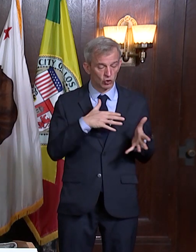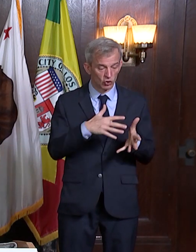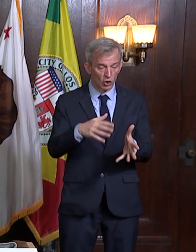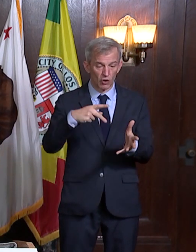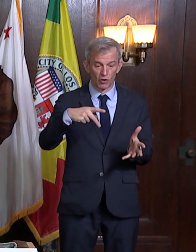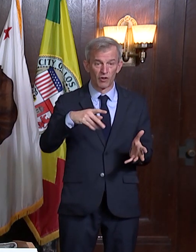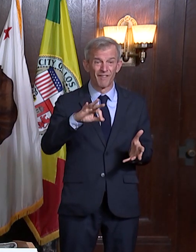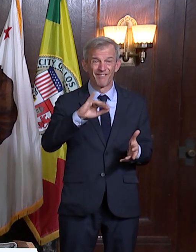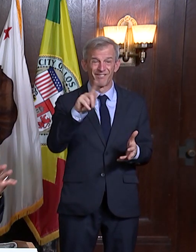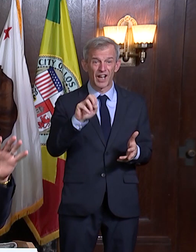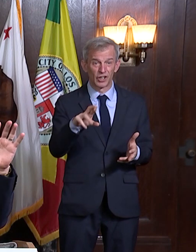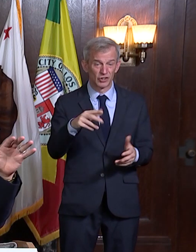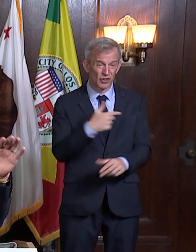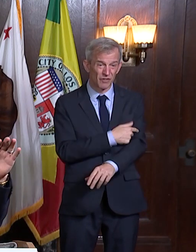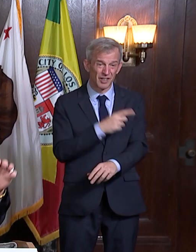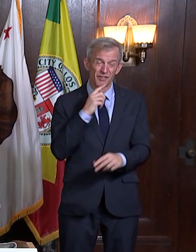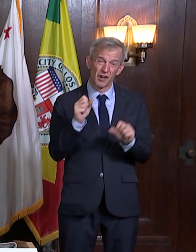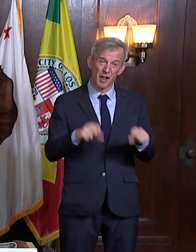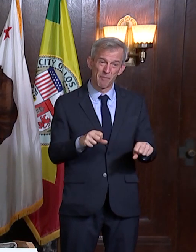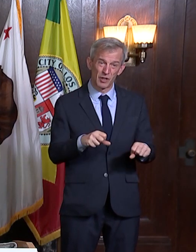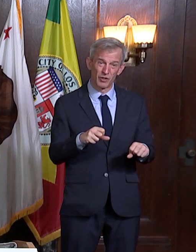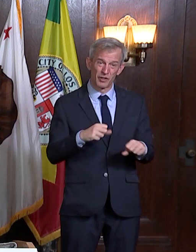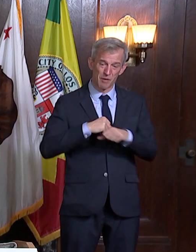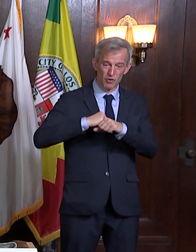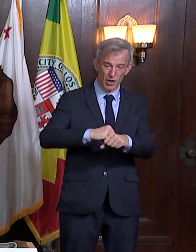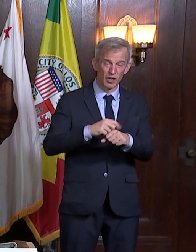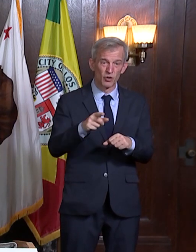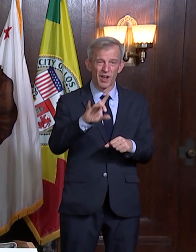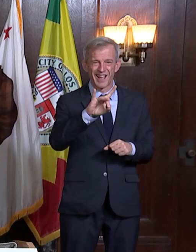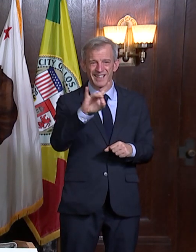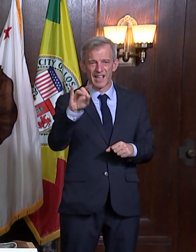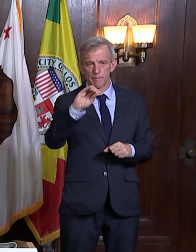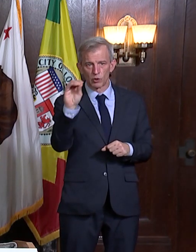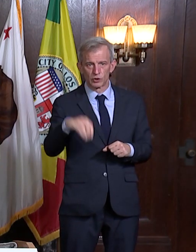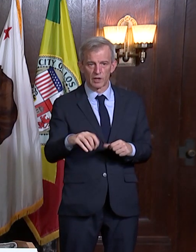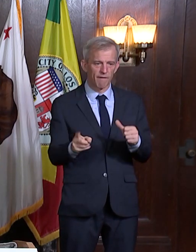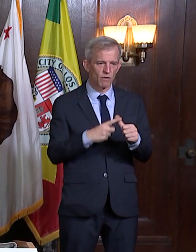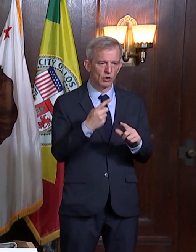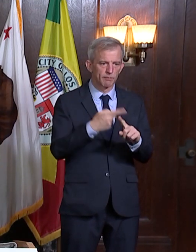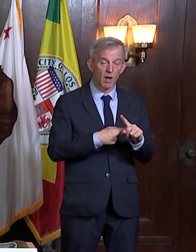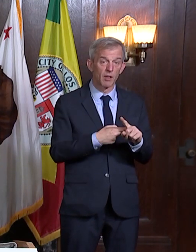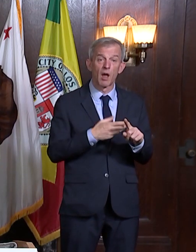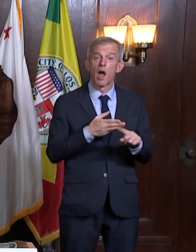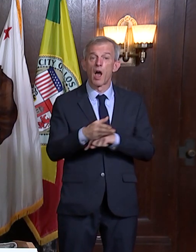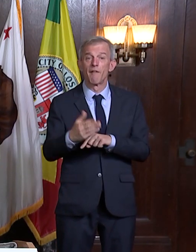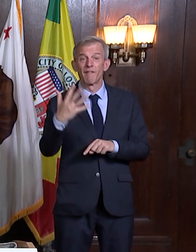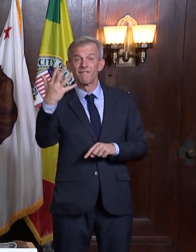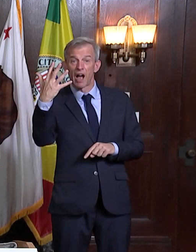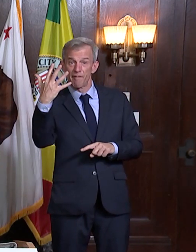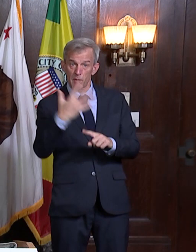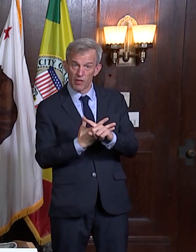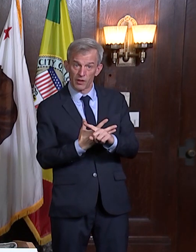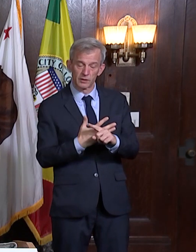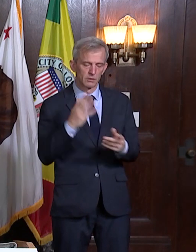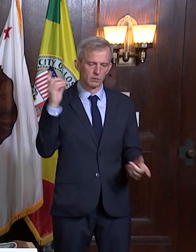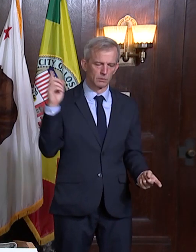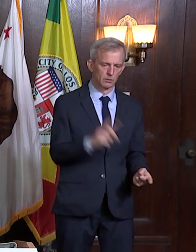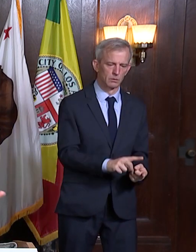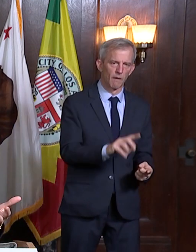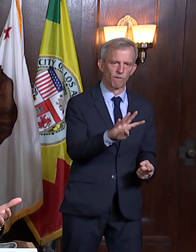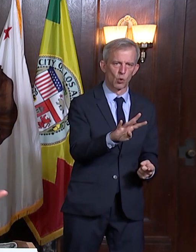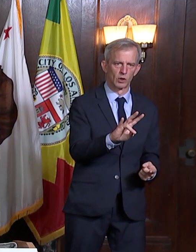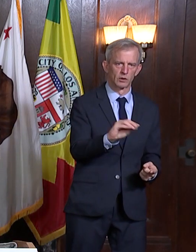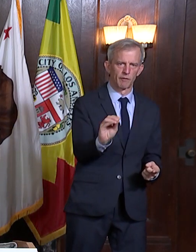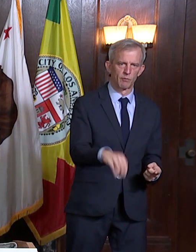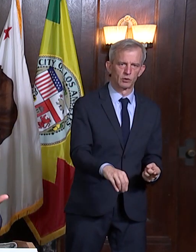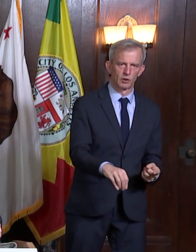ability to protect you against infection is about 88% in the first month, but after 5 months, it's down to 47%. And waning immunity is why